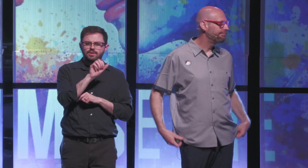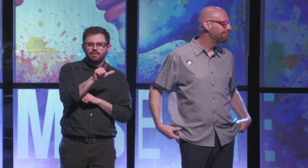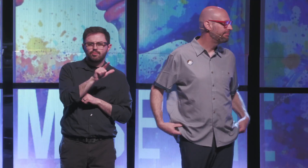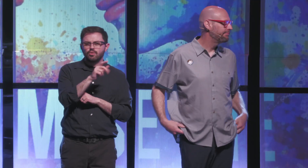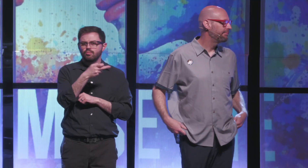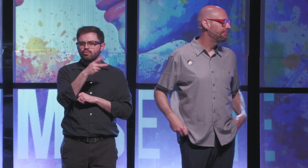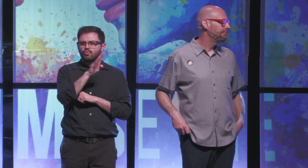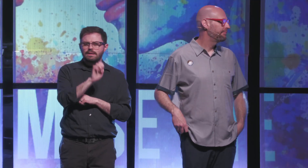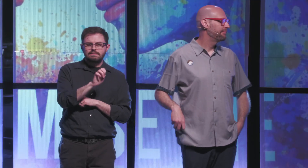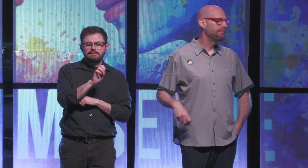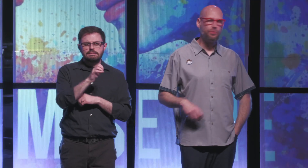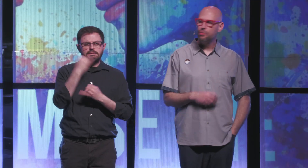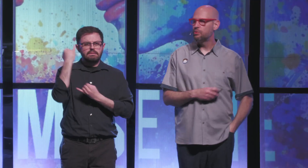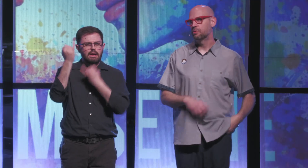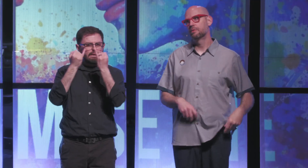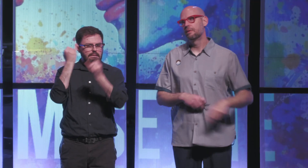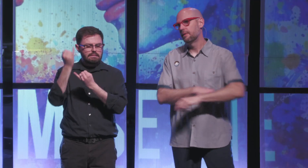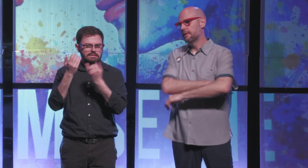ideology.